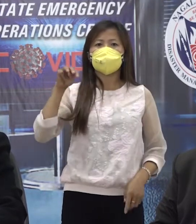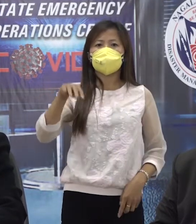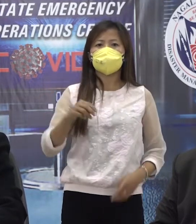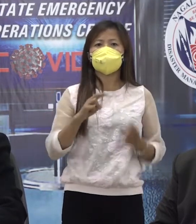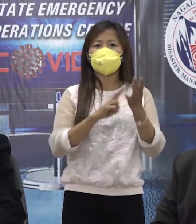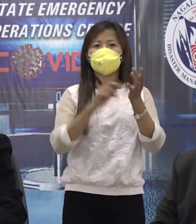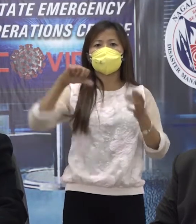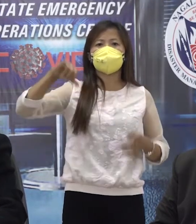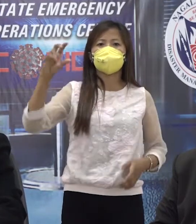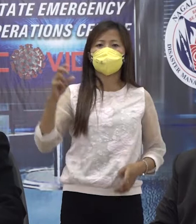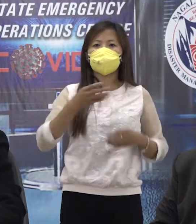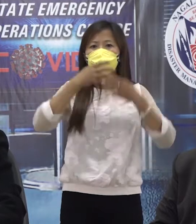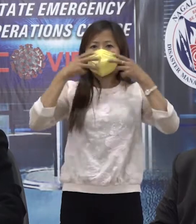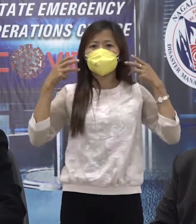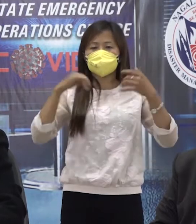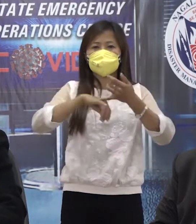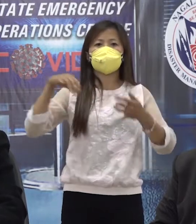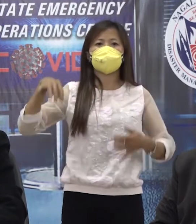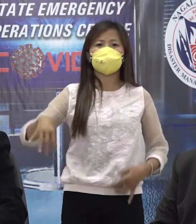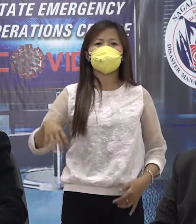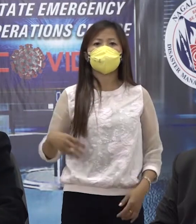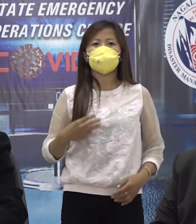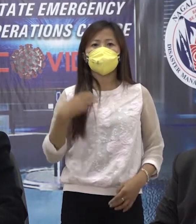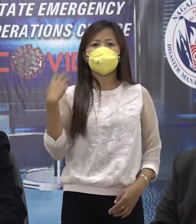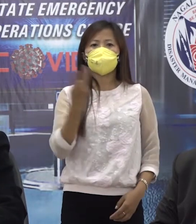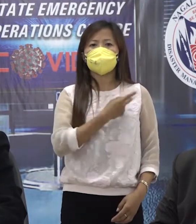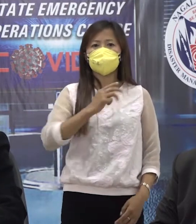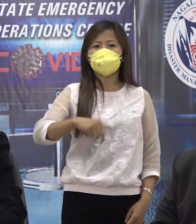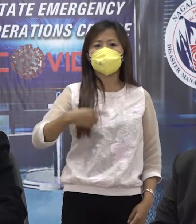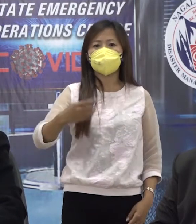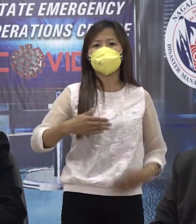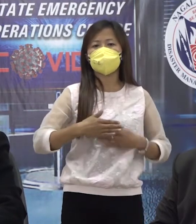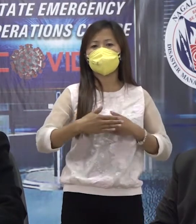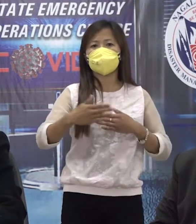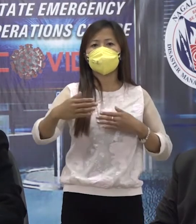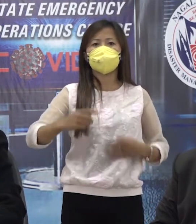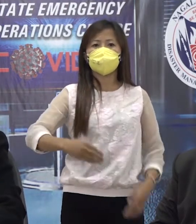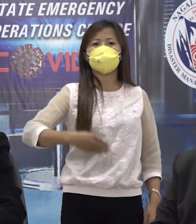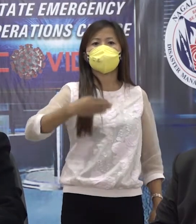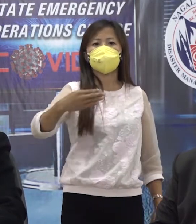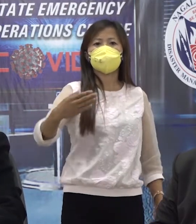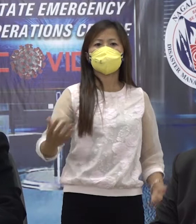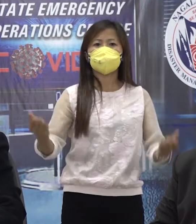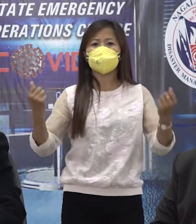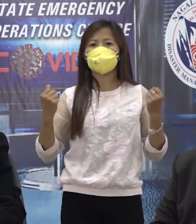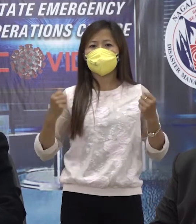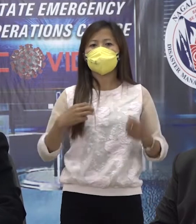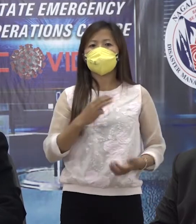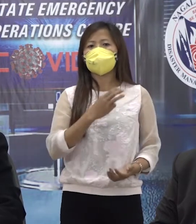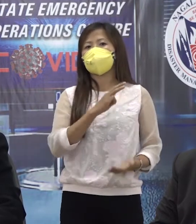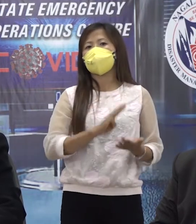N95 masks in the state. We are continuously in the process of further strengthening our